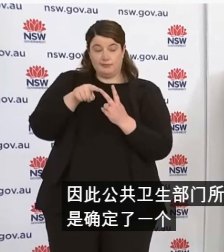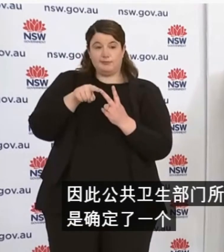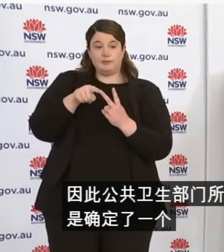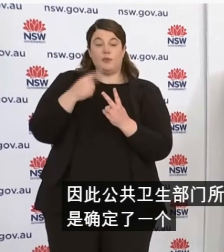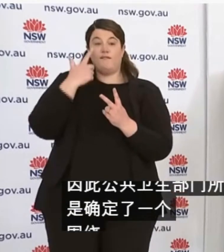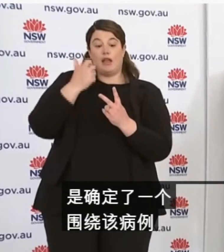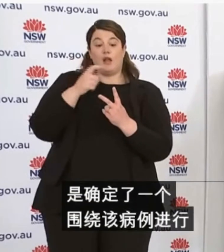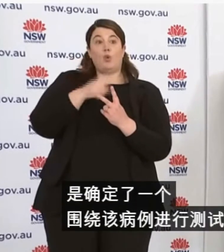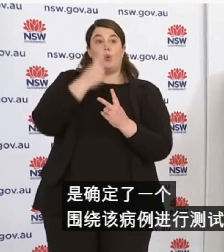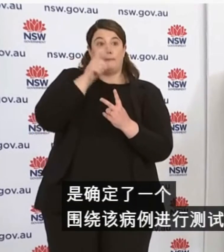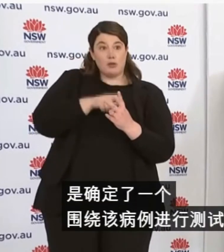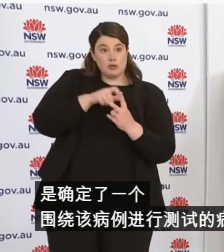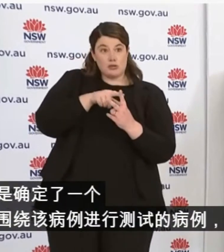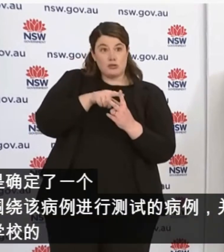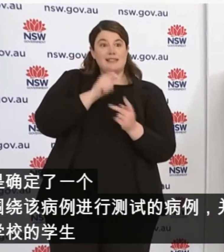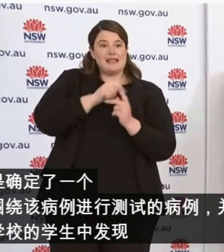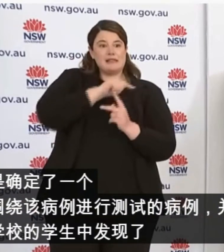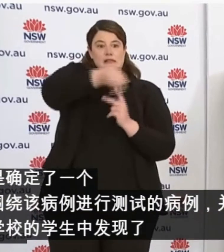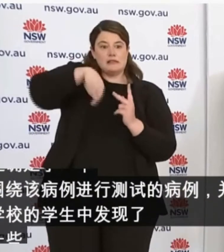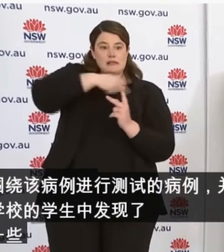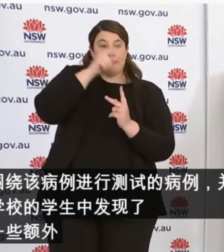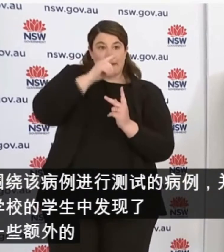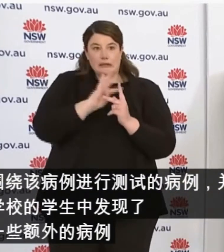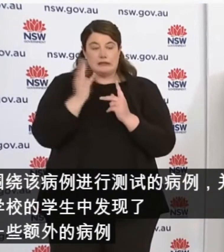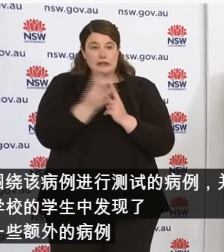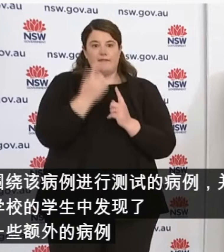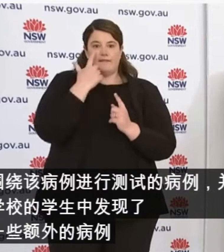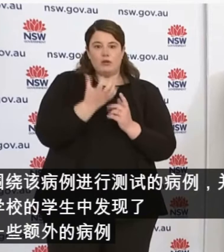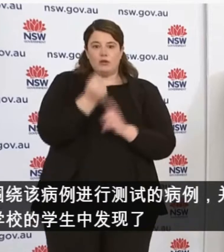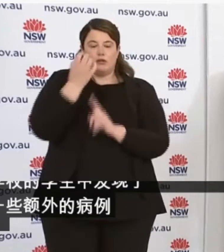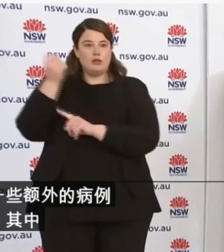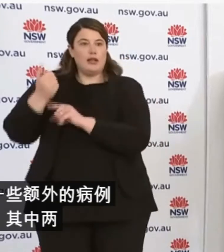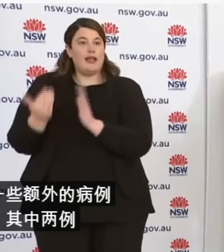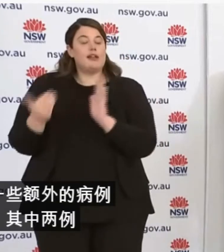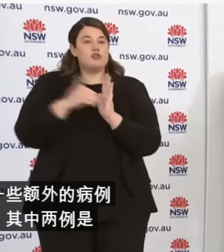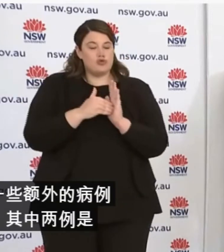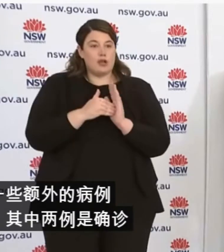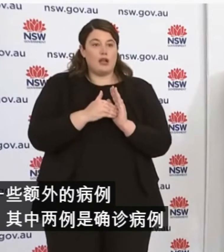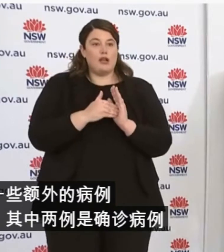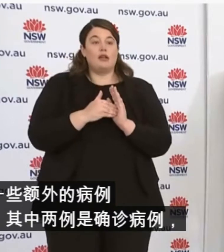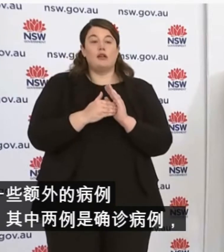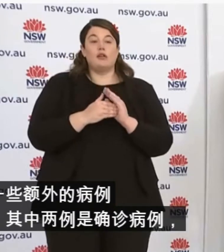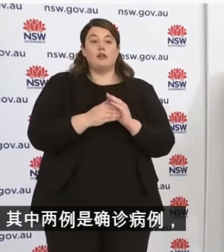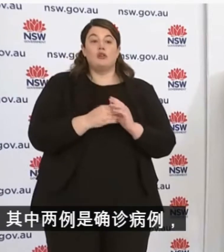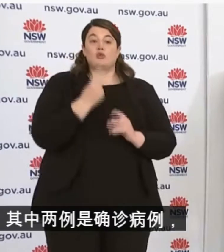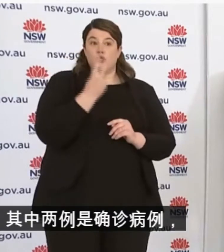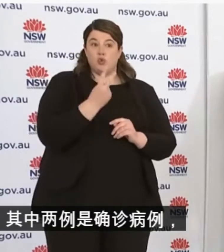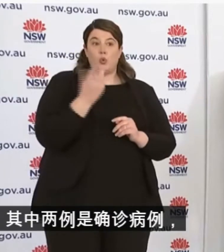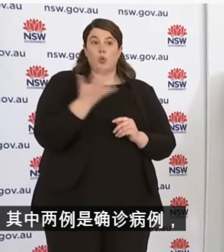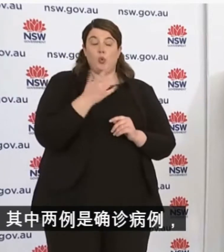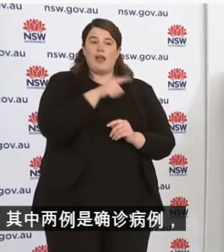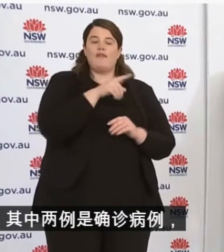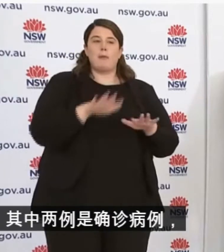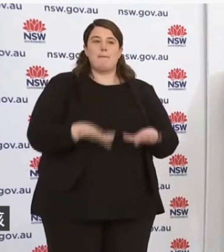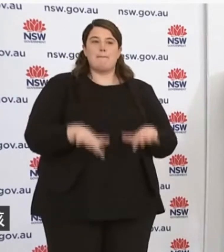case, tested around the case, and we've found some additional cases, and 2 are confirmed cases in student at Maitland